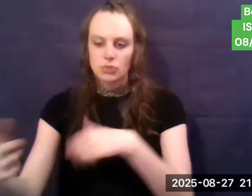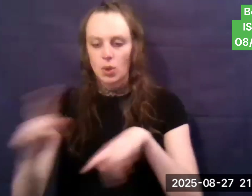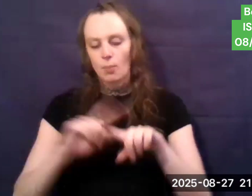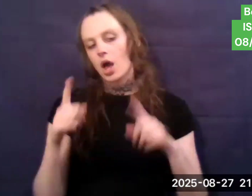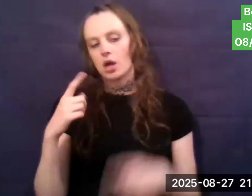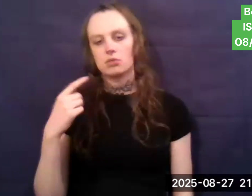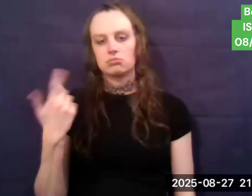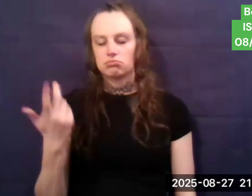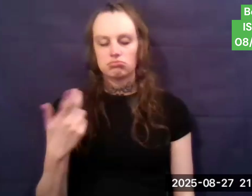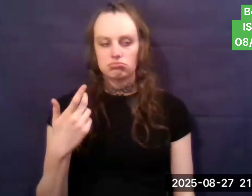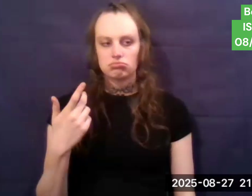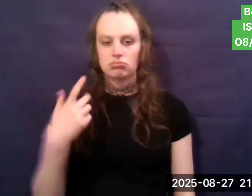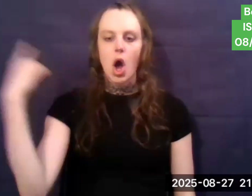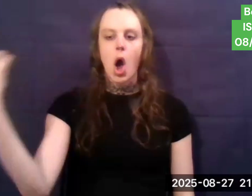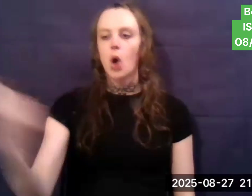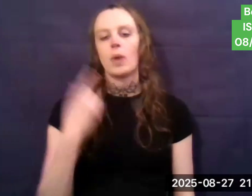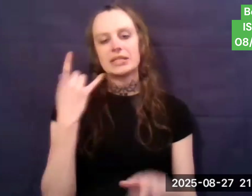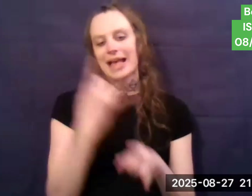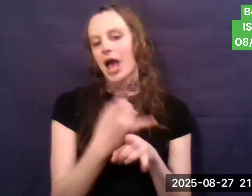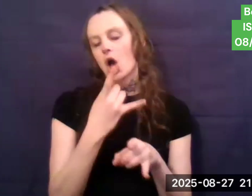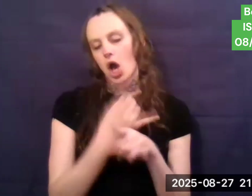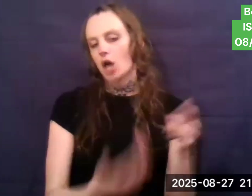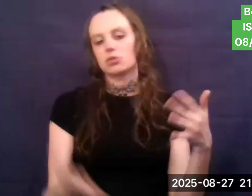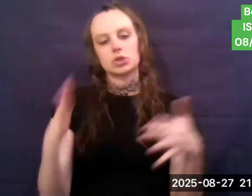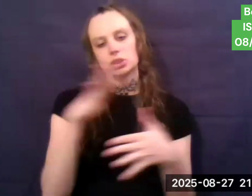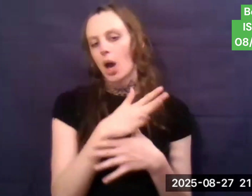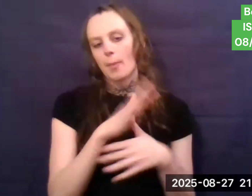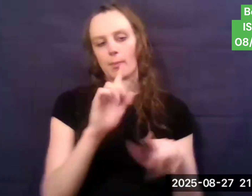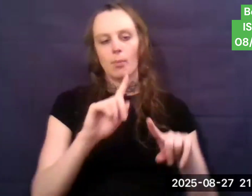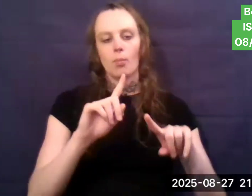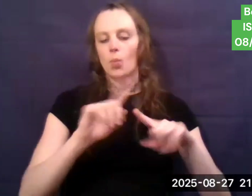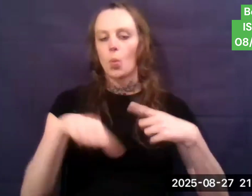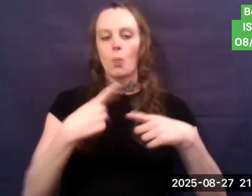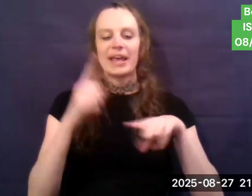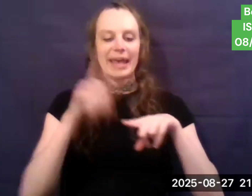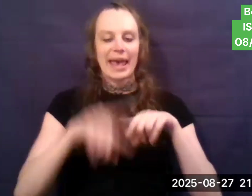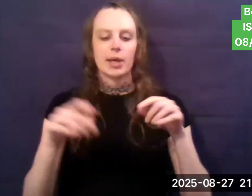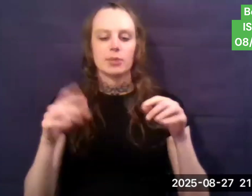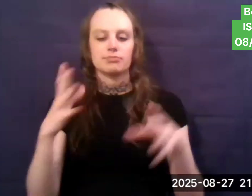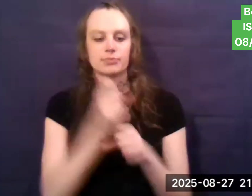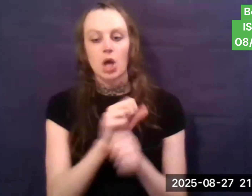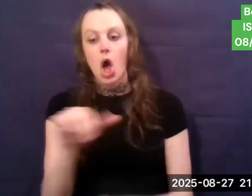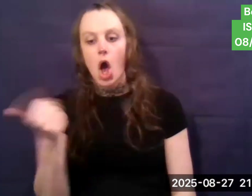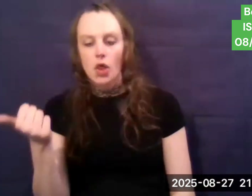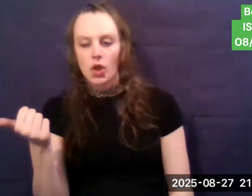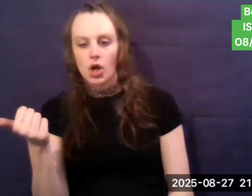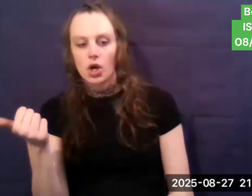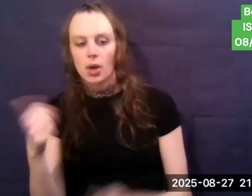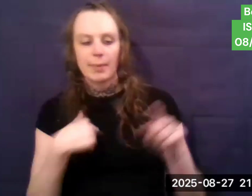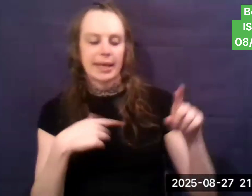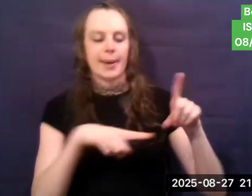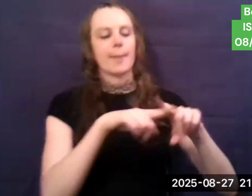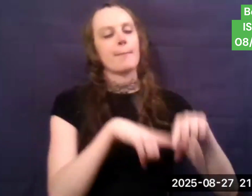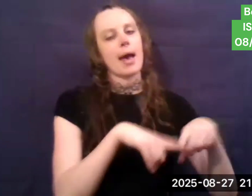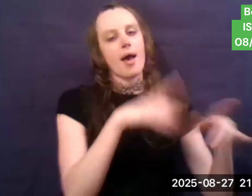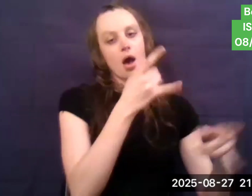like first and foremost. When I couldn't get anything else, alcohol was always my fallback. Um,